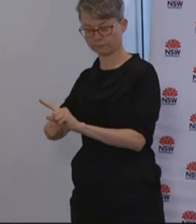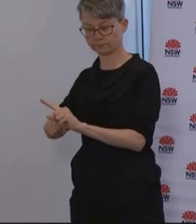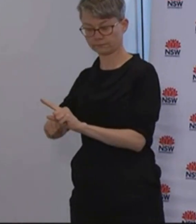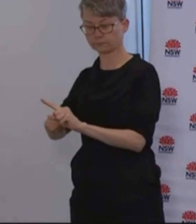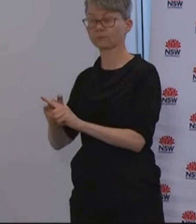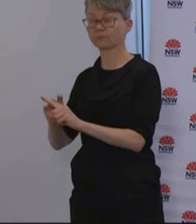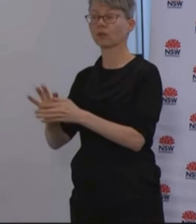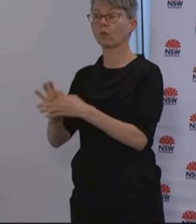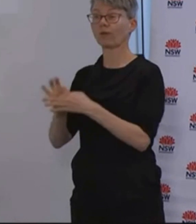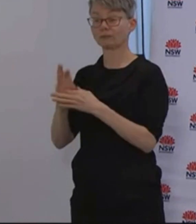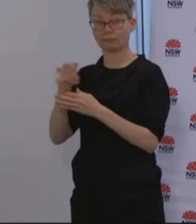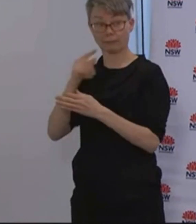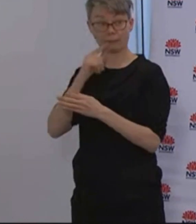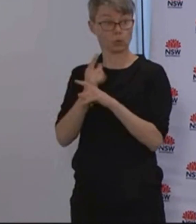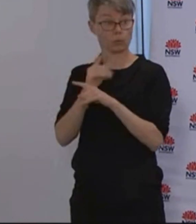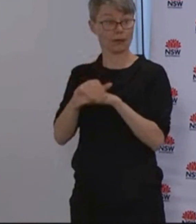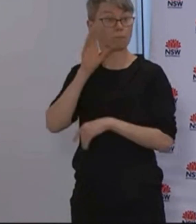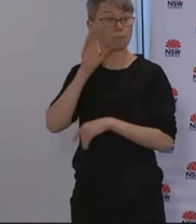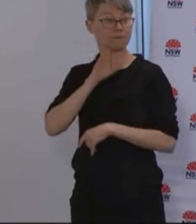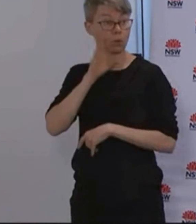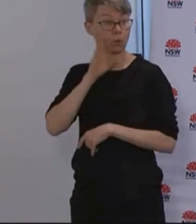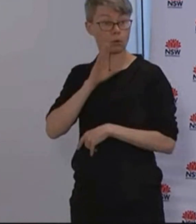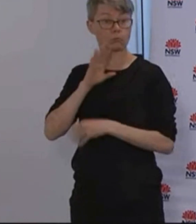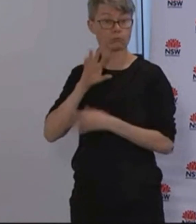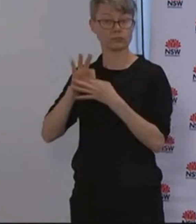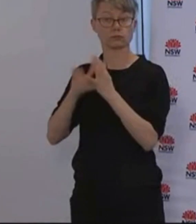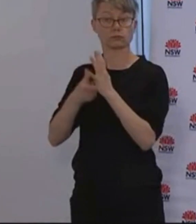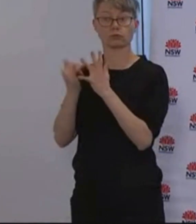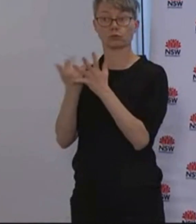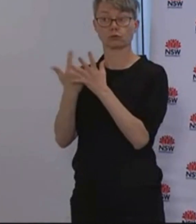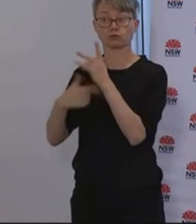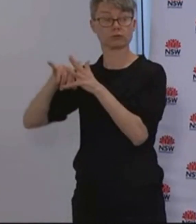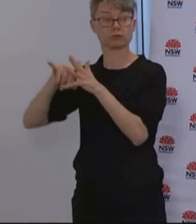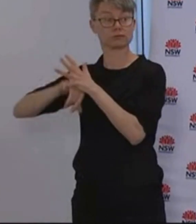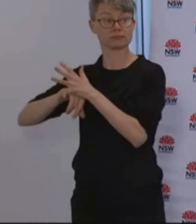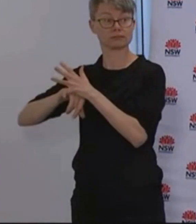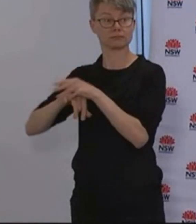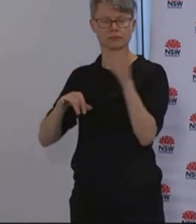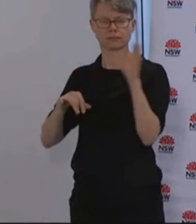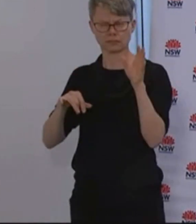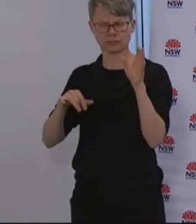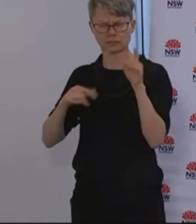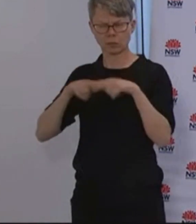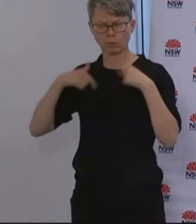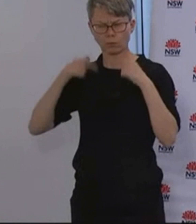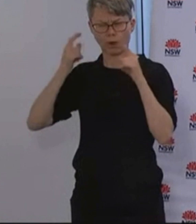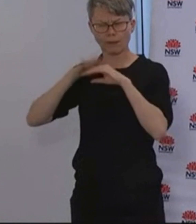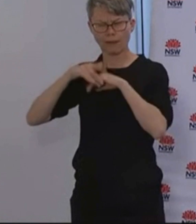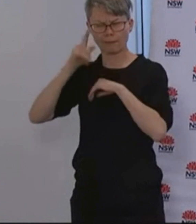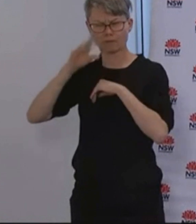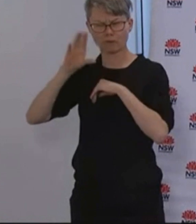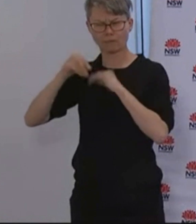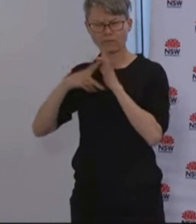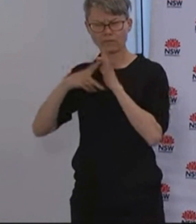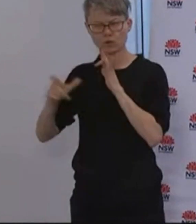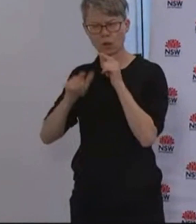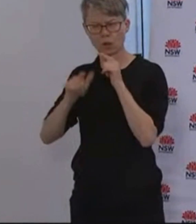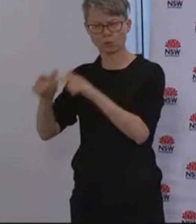to some of the individuals that I've disclosed associated with the Crossroads. Are we worried about the Victorian people who have